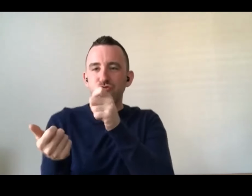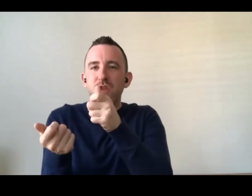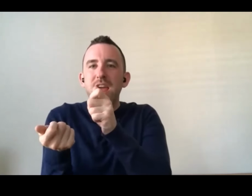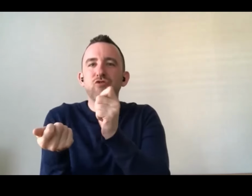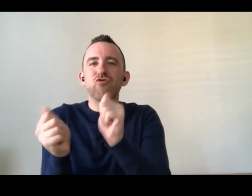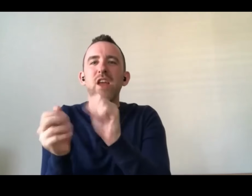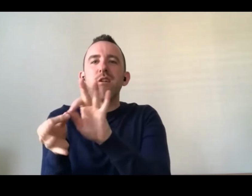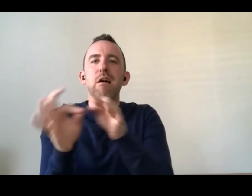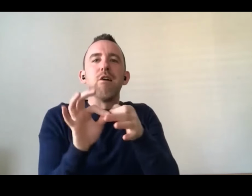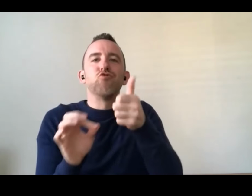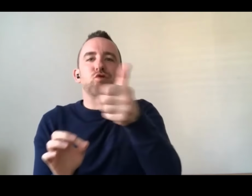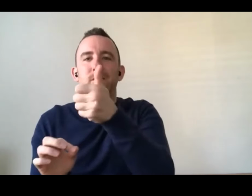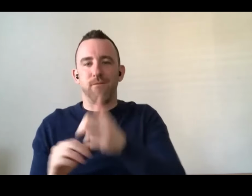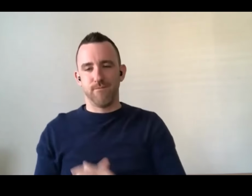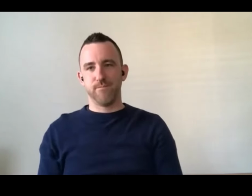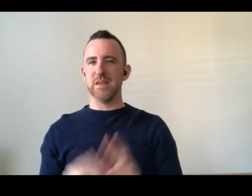yourself.